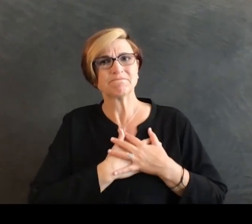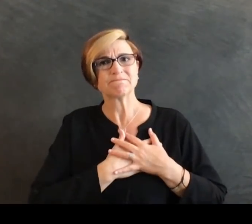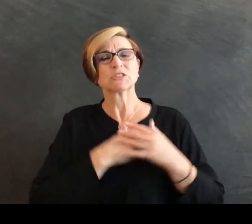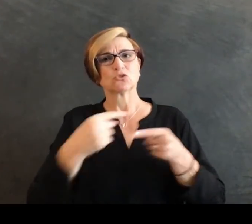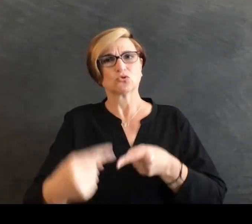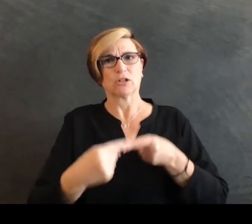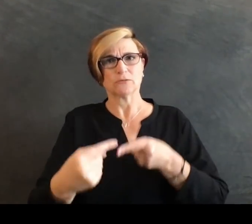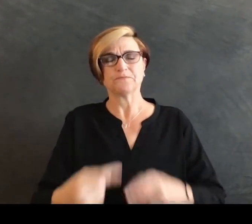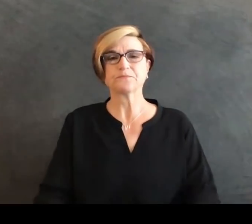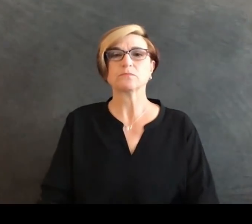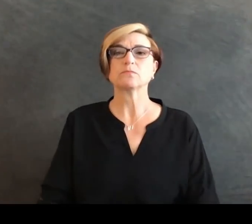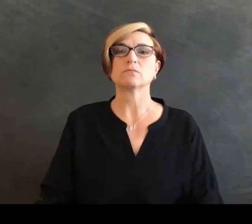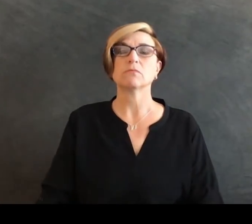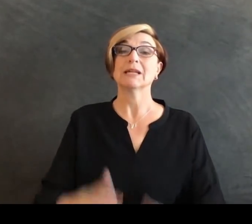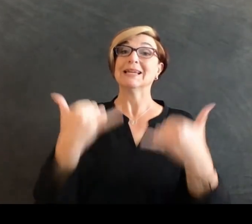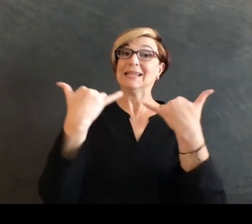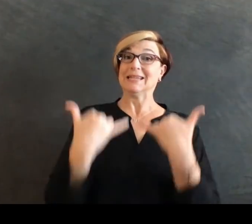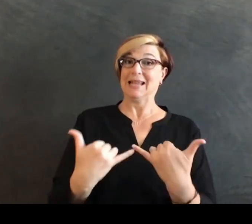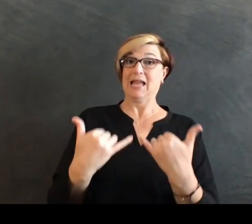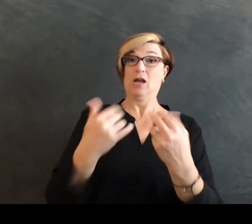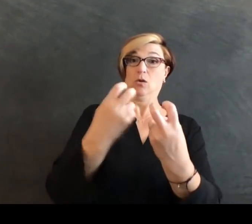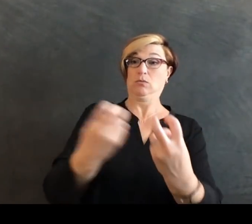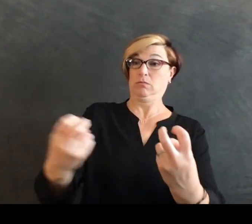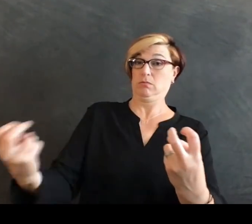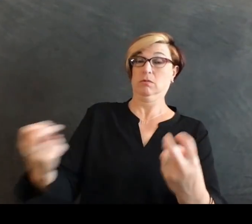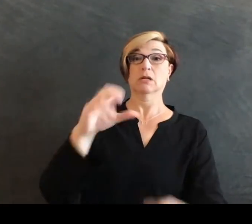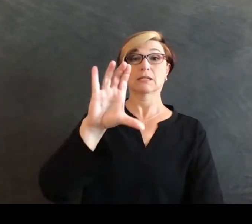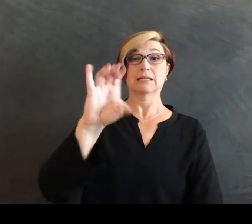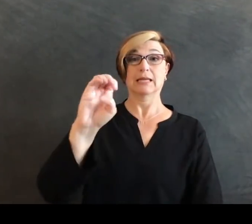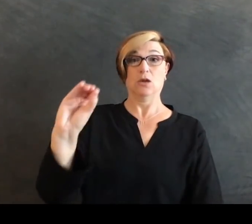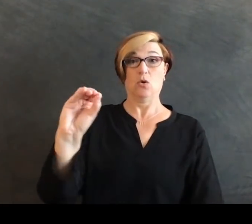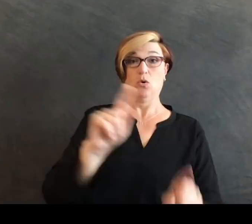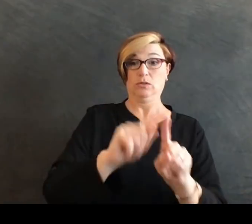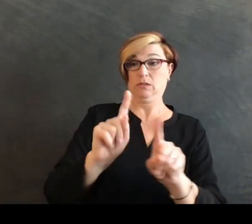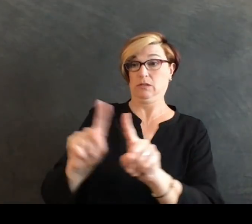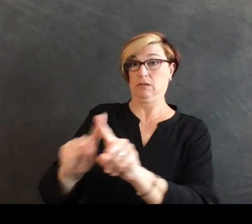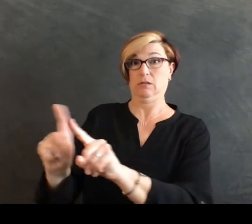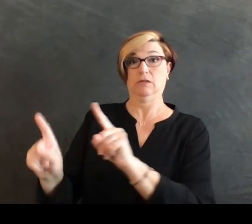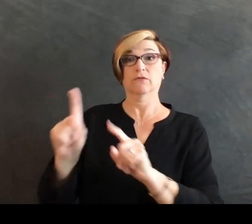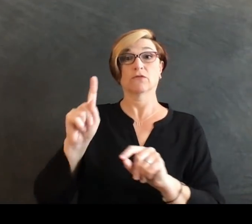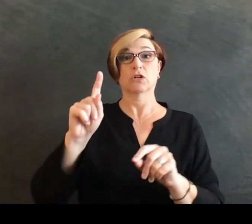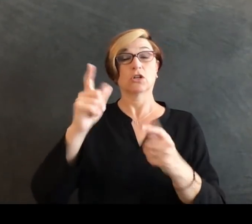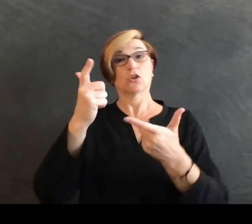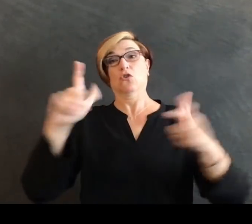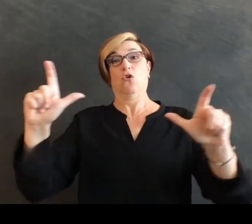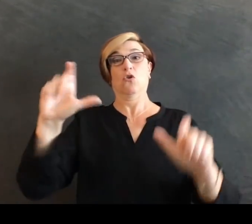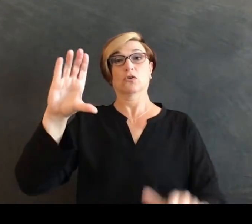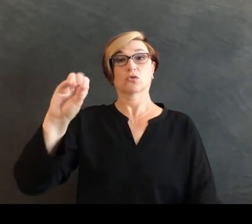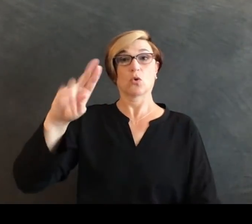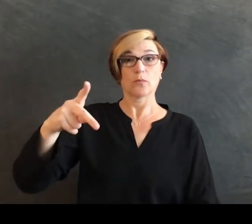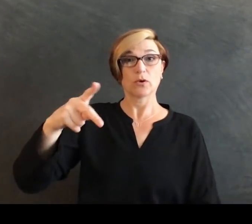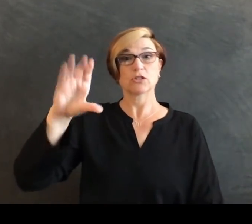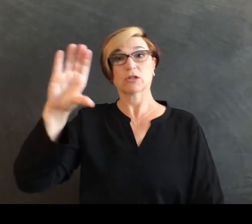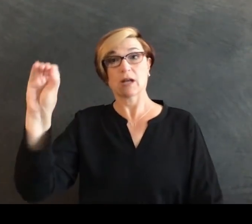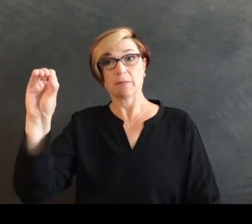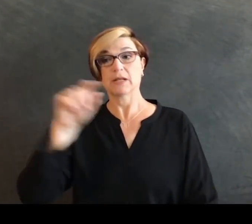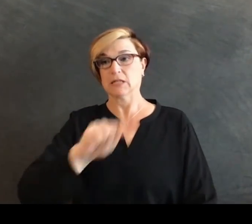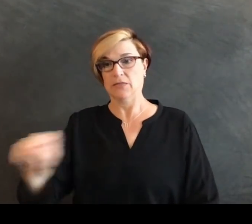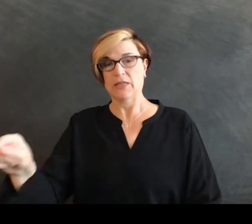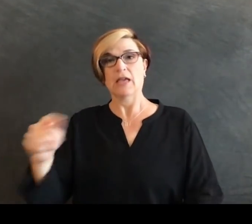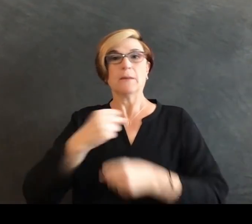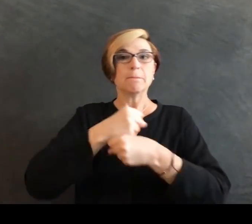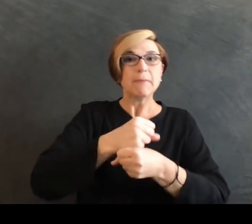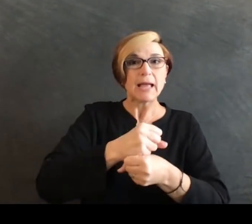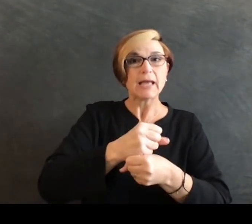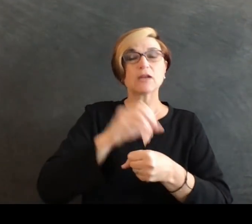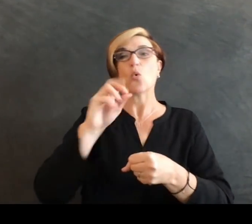of the great American companies that are fulfilling their patriotic duty by producing or donating medical equipment to help meet our most